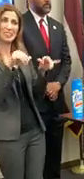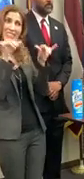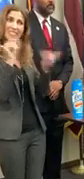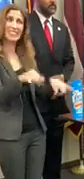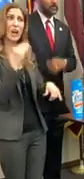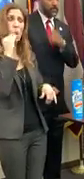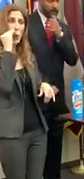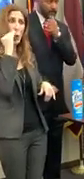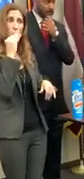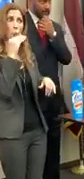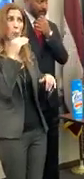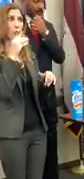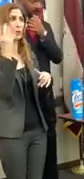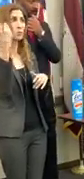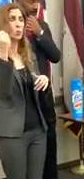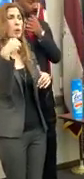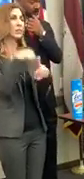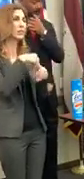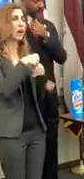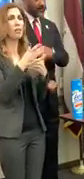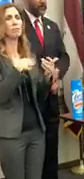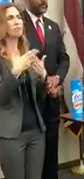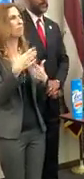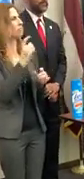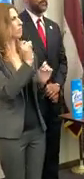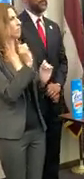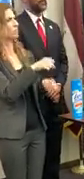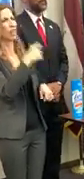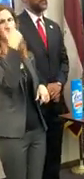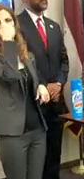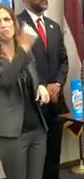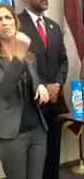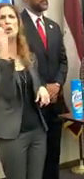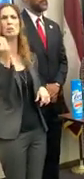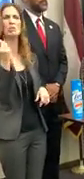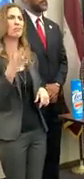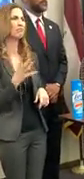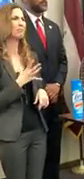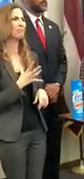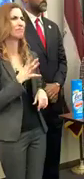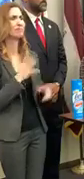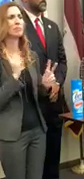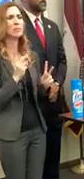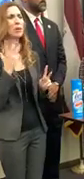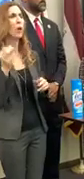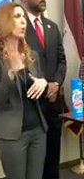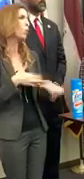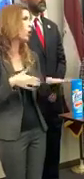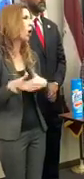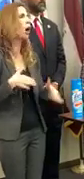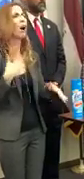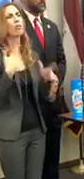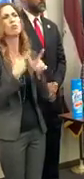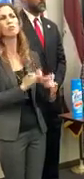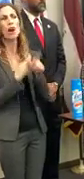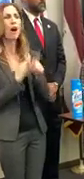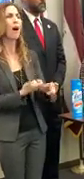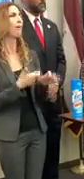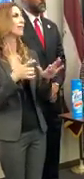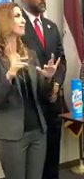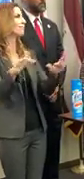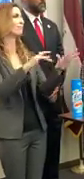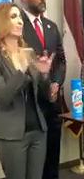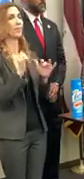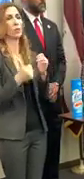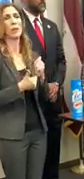free time or outdoors? Is there a difference? They can absolutely be outdoors. And people can go take walks and go for a run. And in fact, that